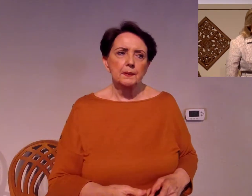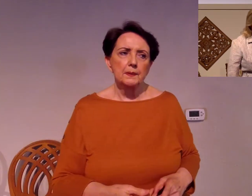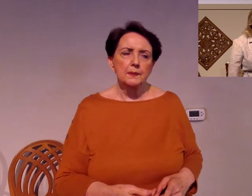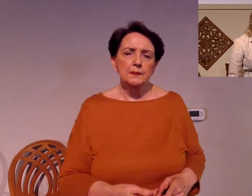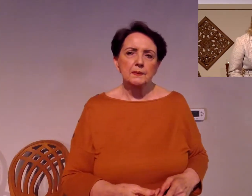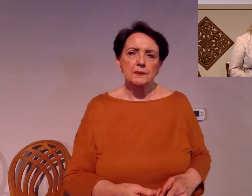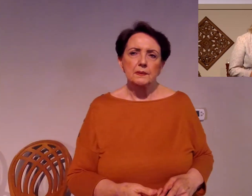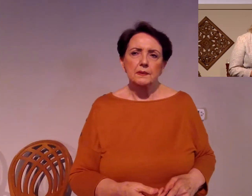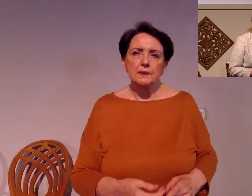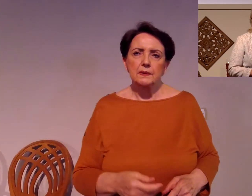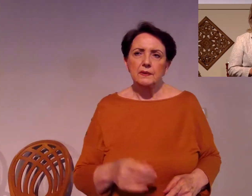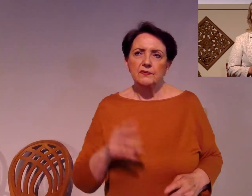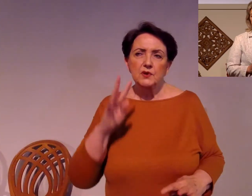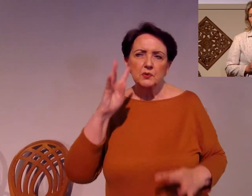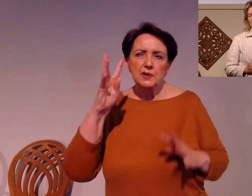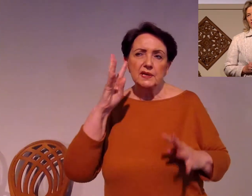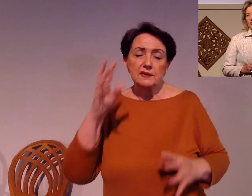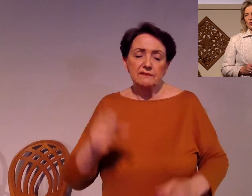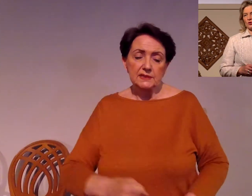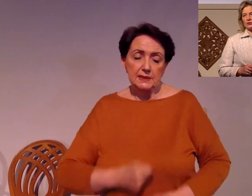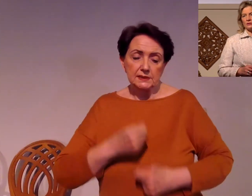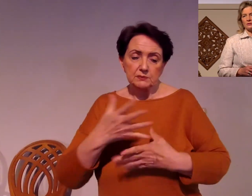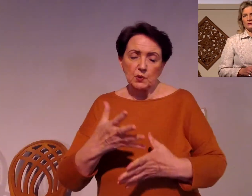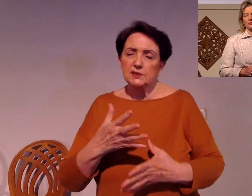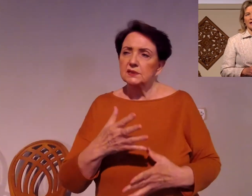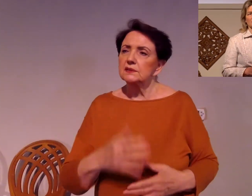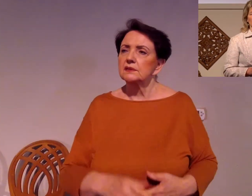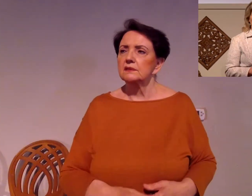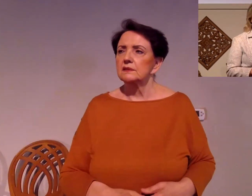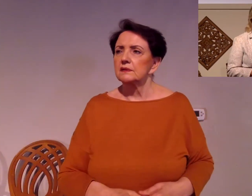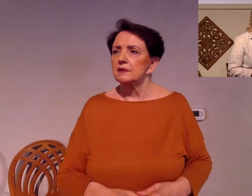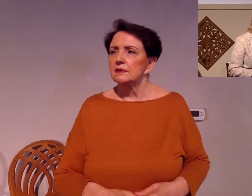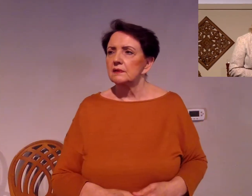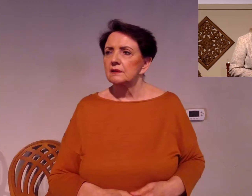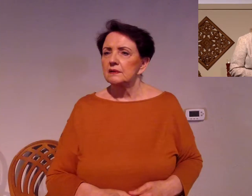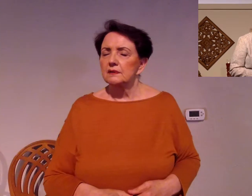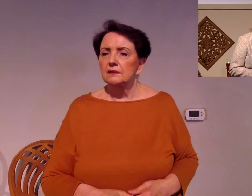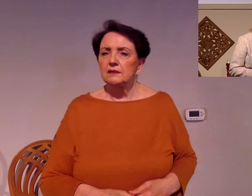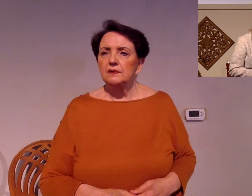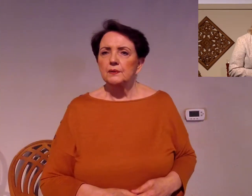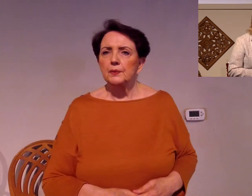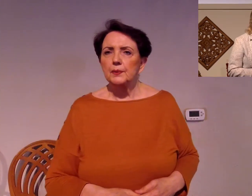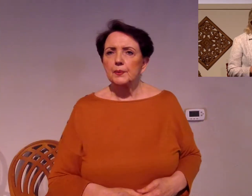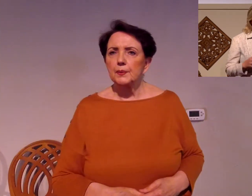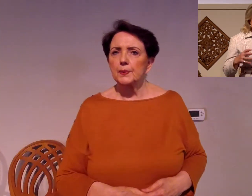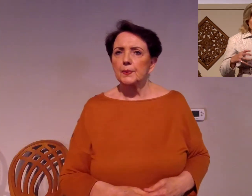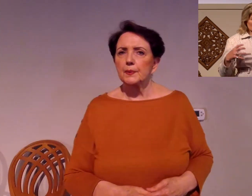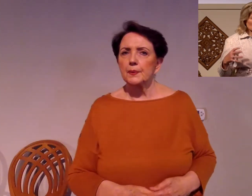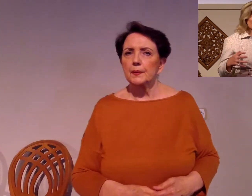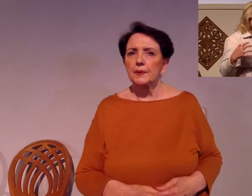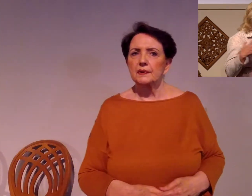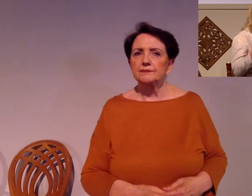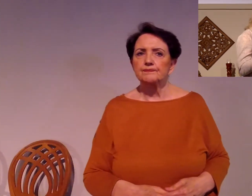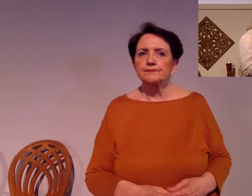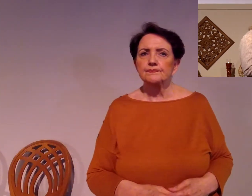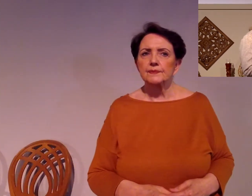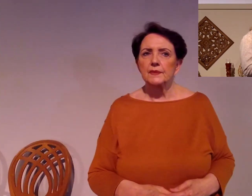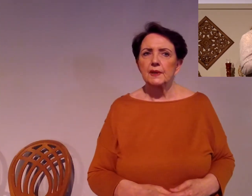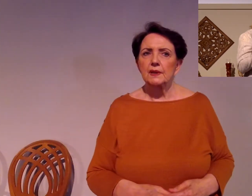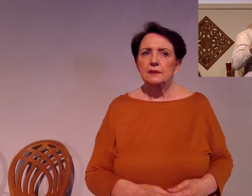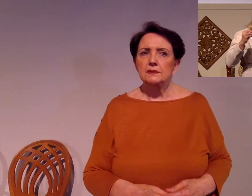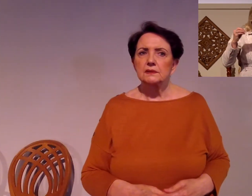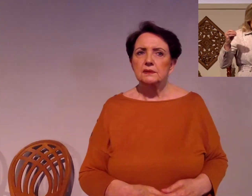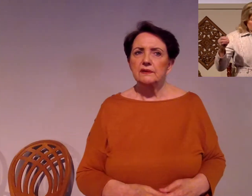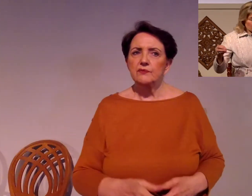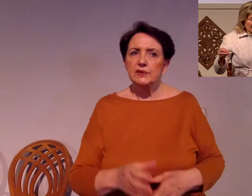The creativity expressing in your world as you. And so as we take